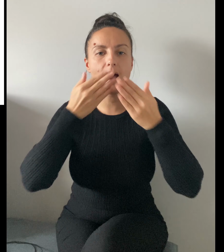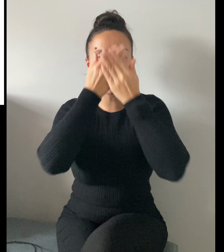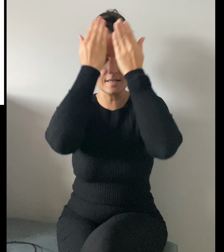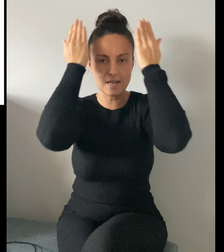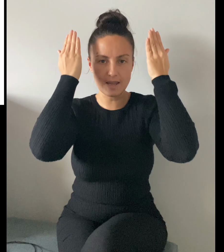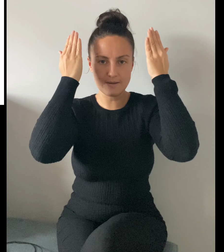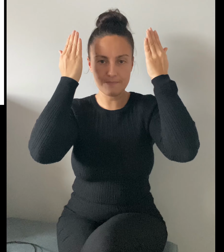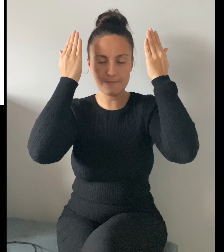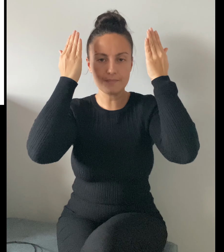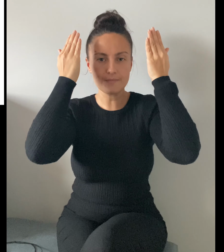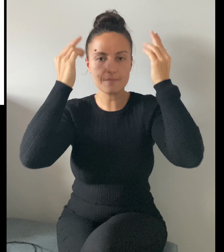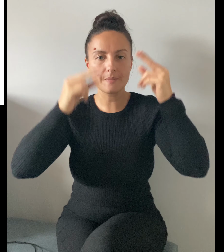Friday,